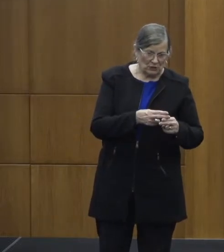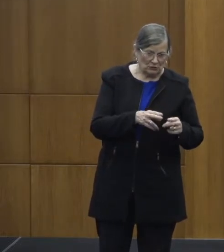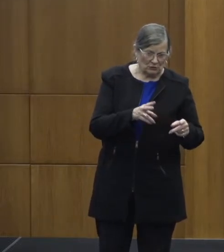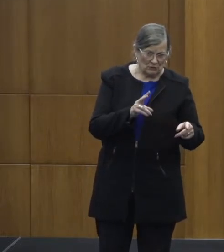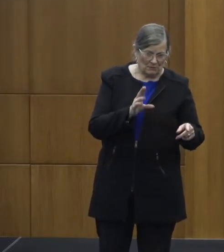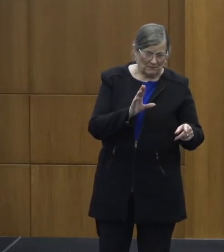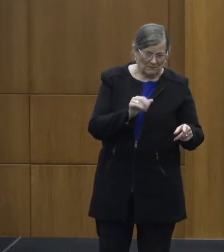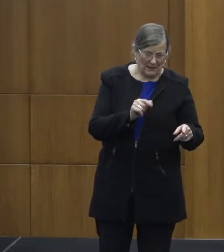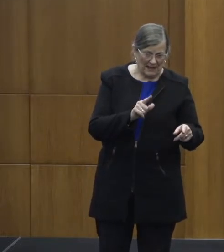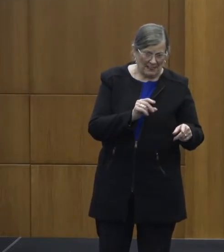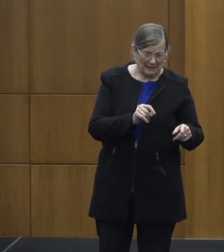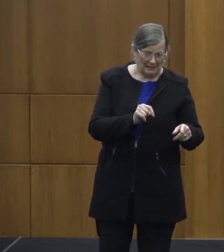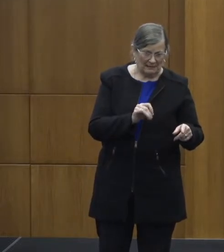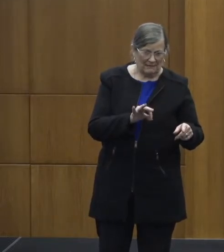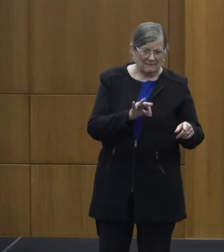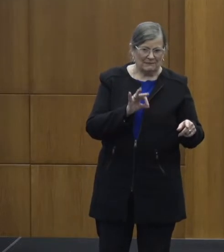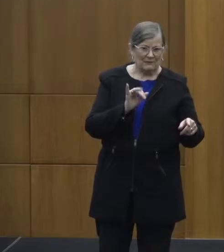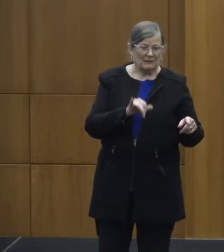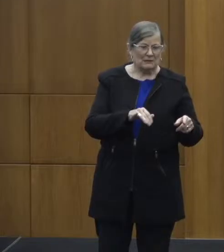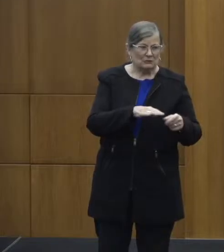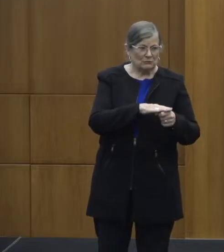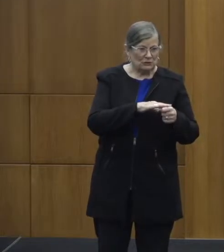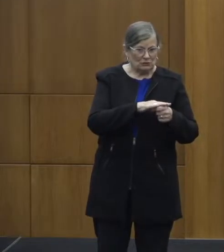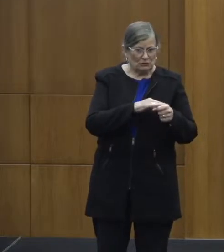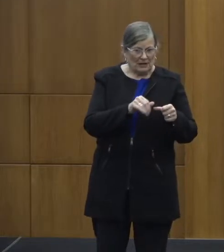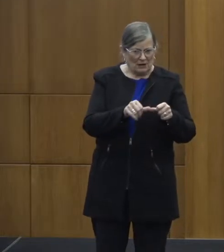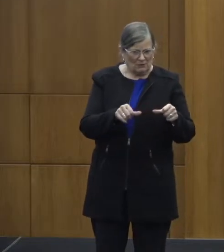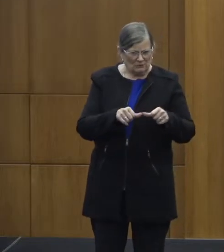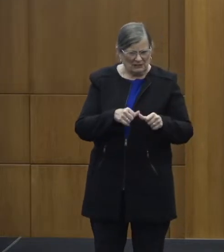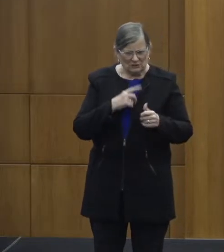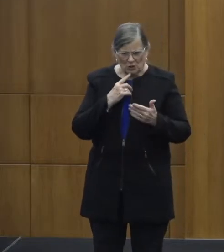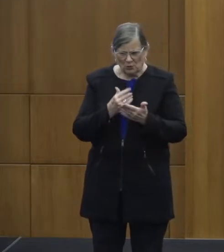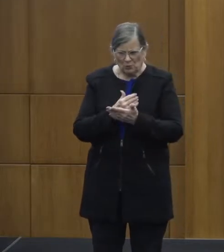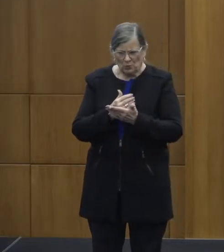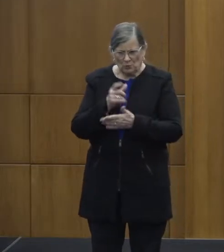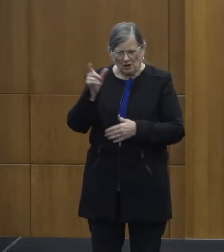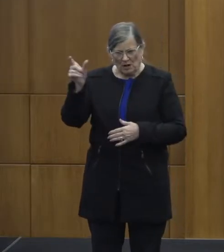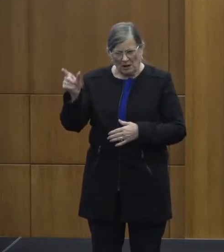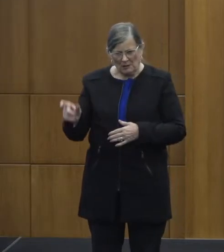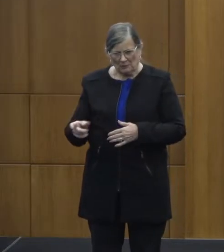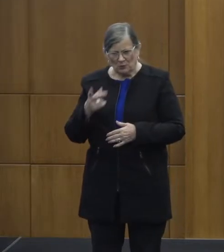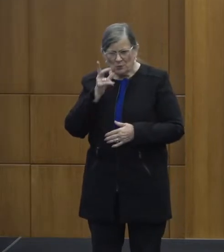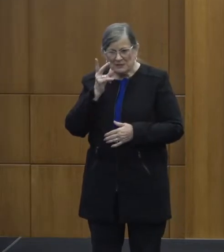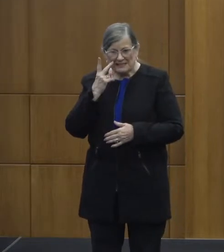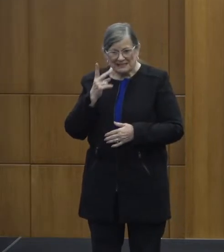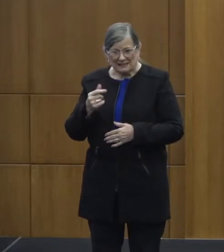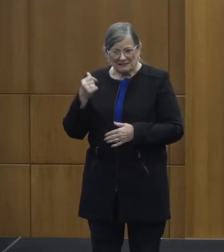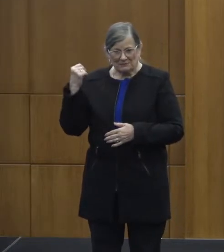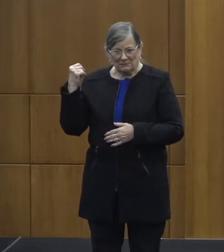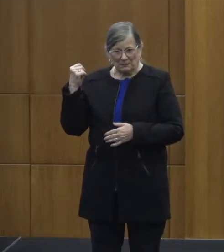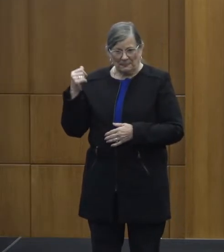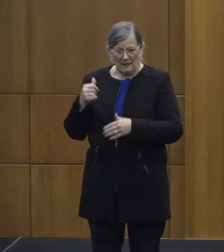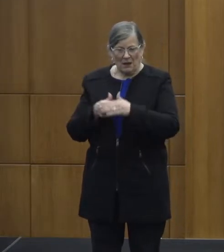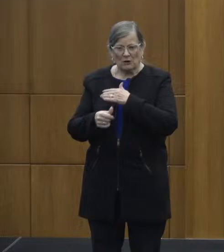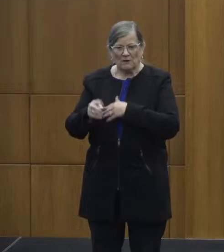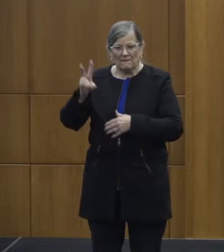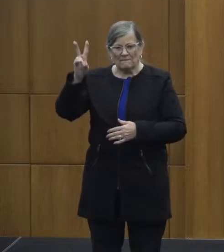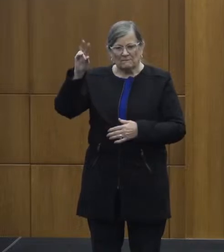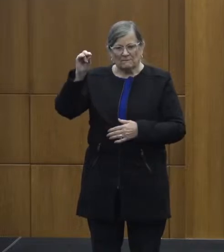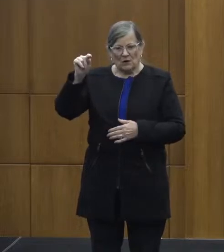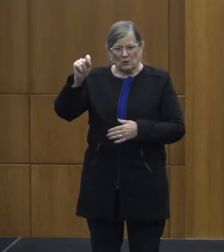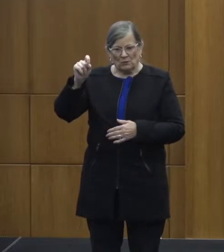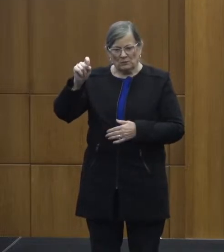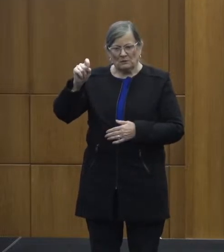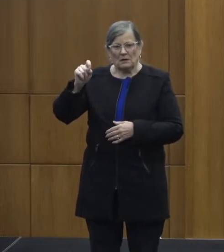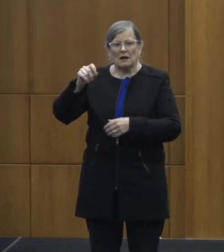change. So that's a new column there that you're going to see populated under vote method. Additionally, we have one other feature